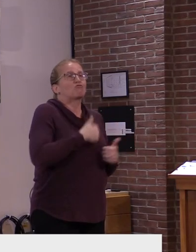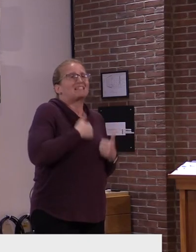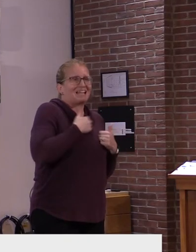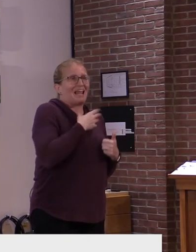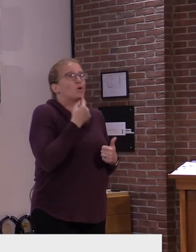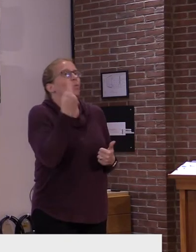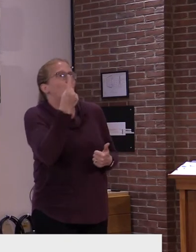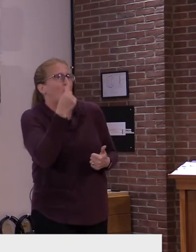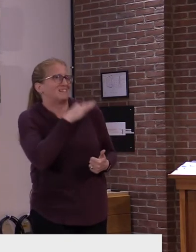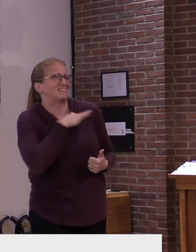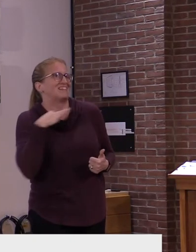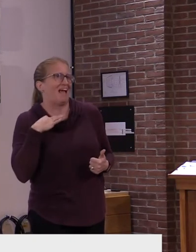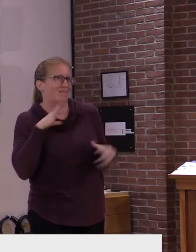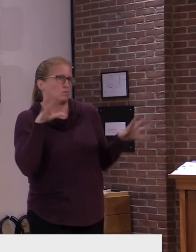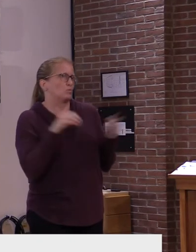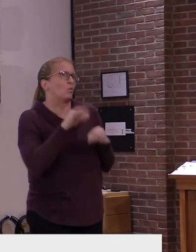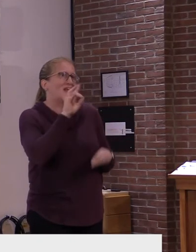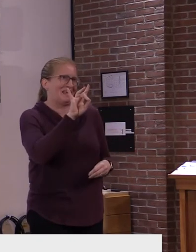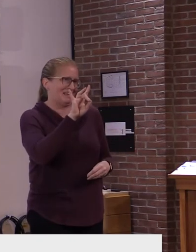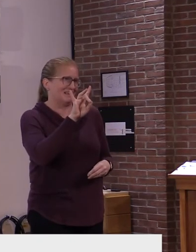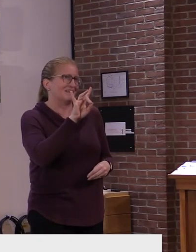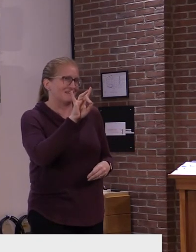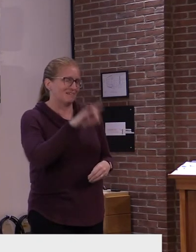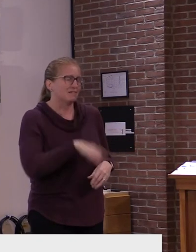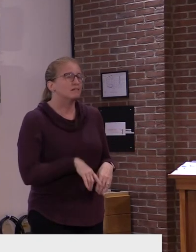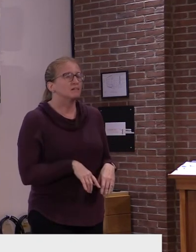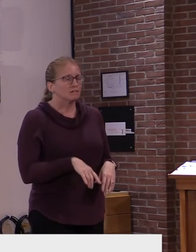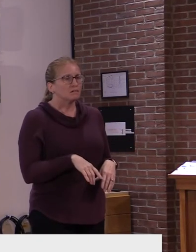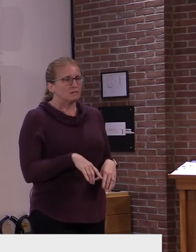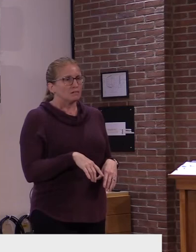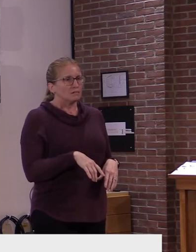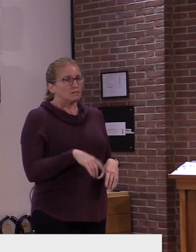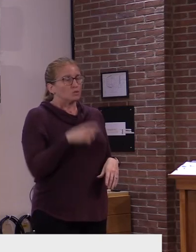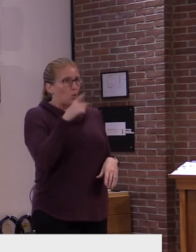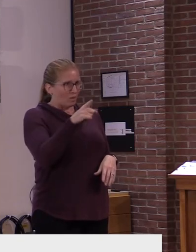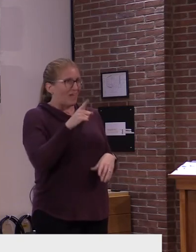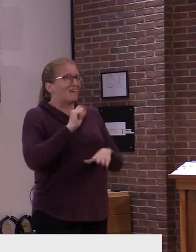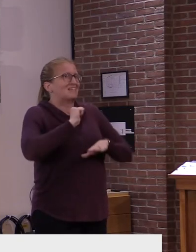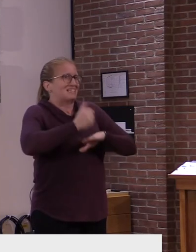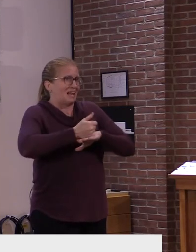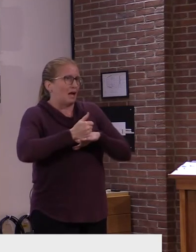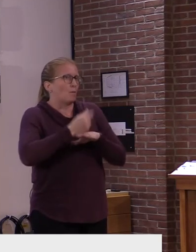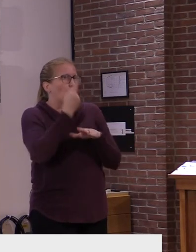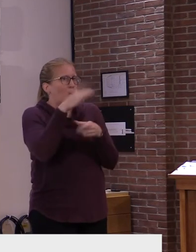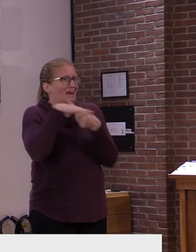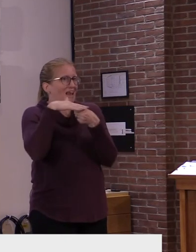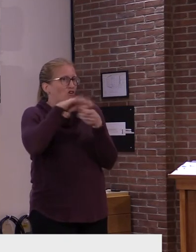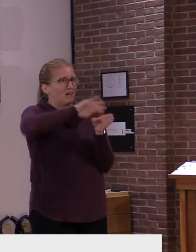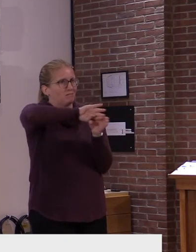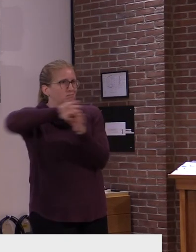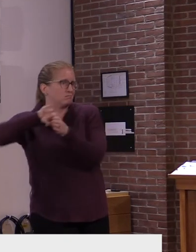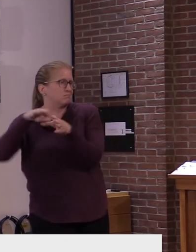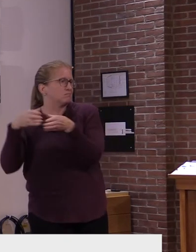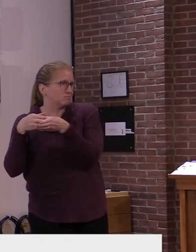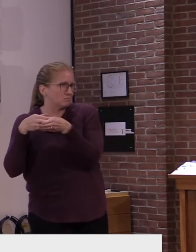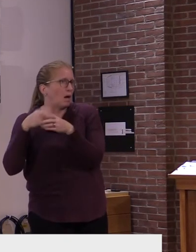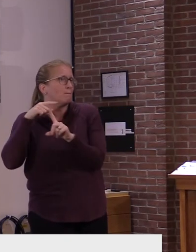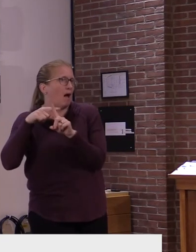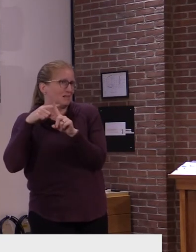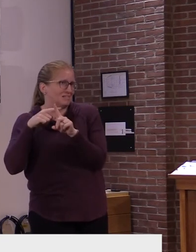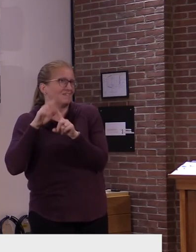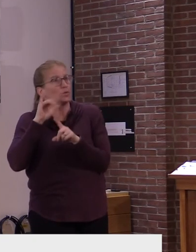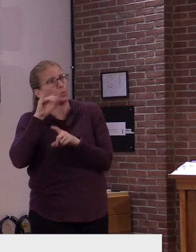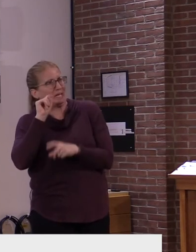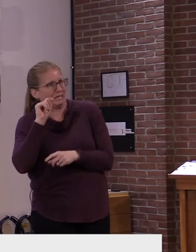a cohort, a positive unit cohorting staff and